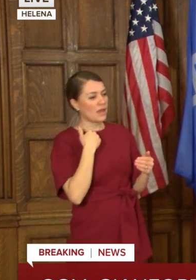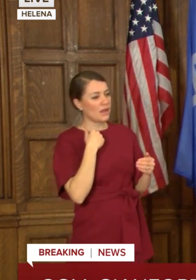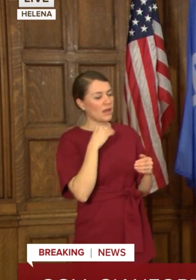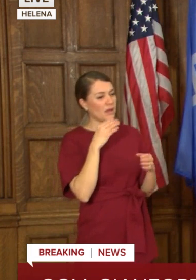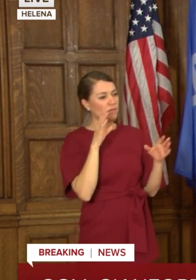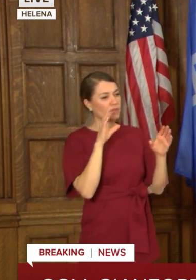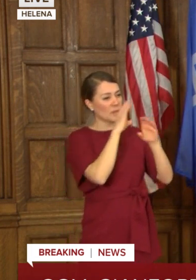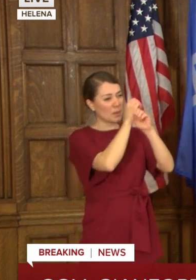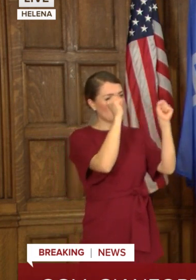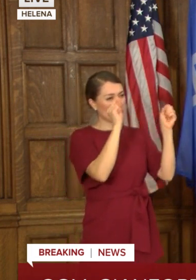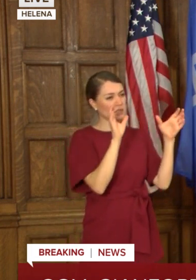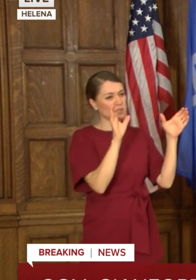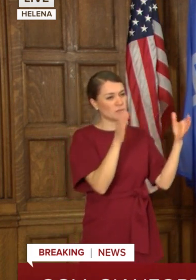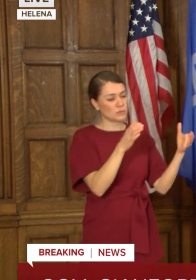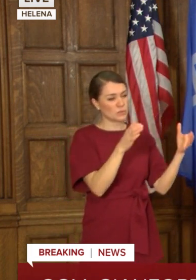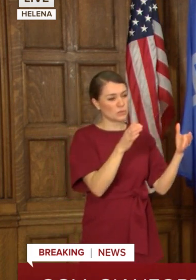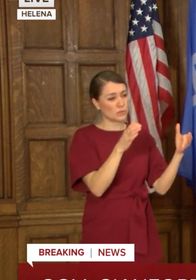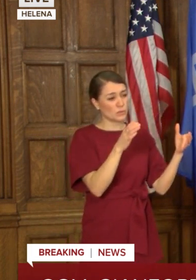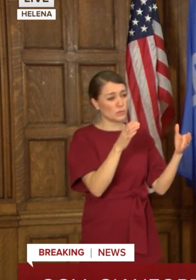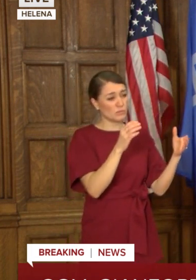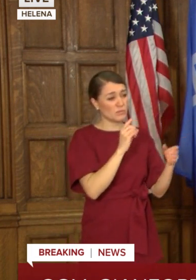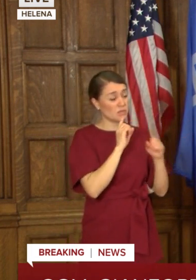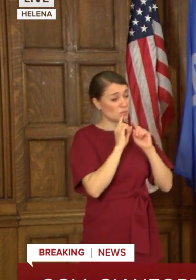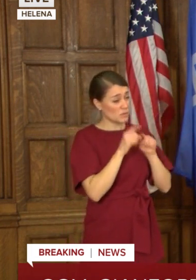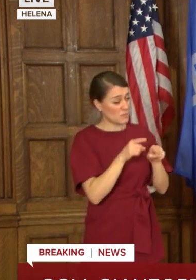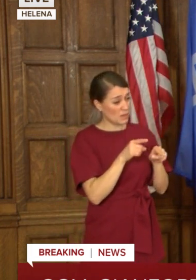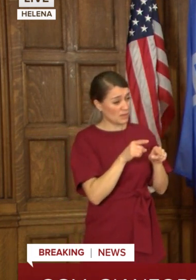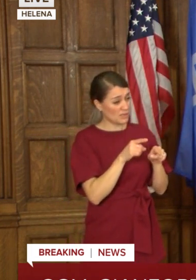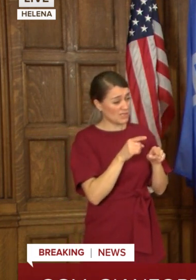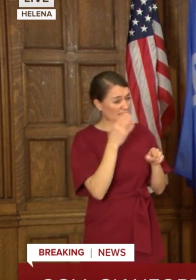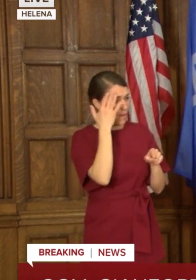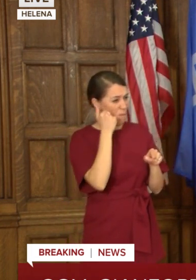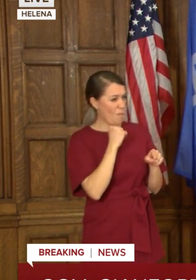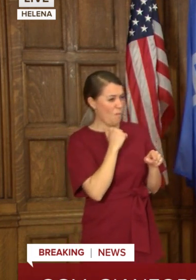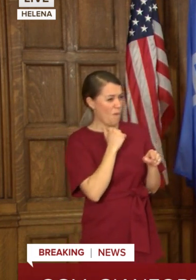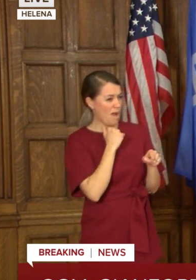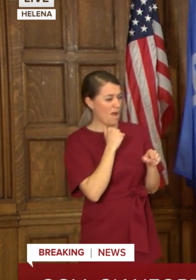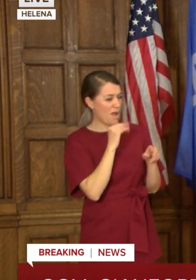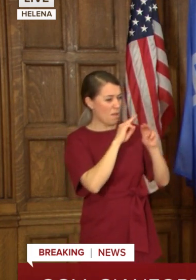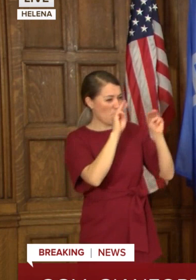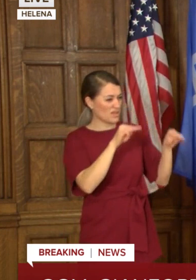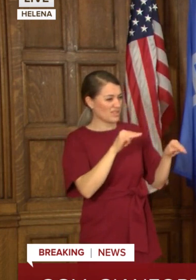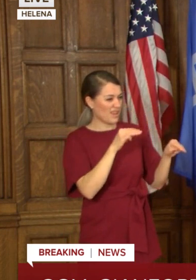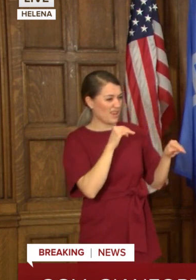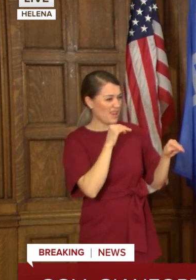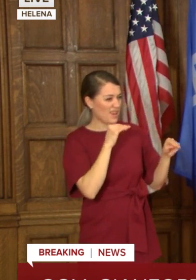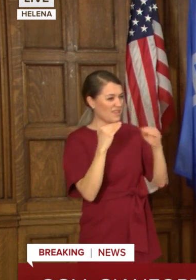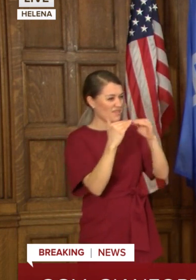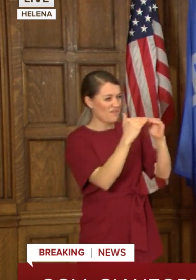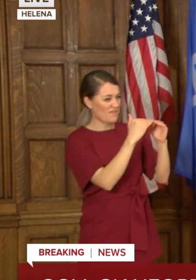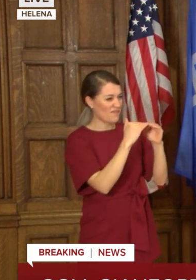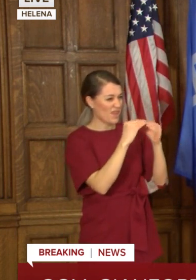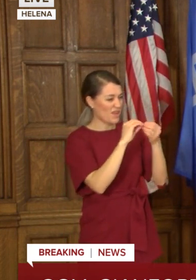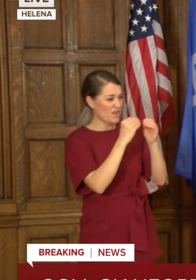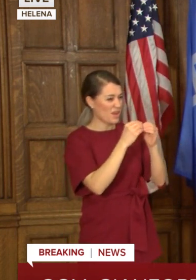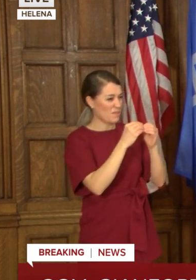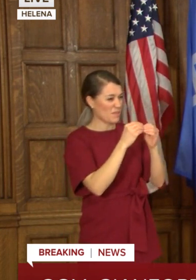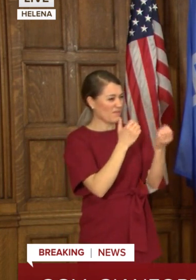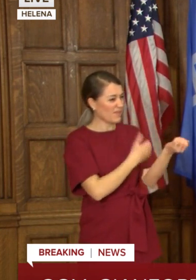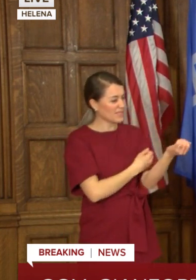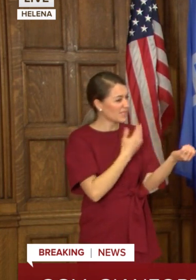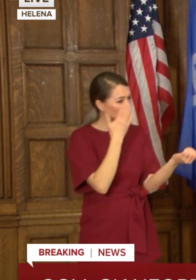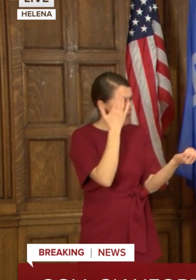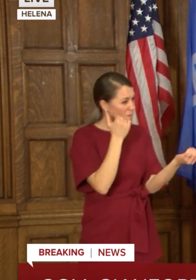administration responded to your request? Have they directly said why Montana isn't getting that fair share of vaccines? I've had